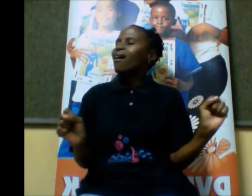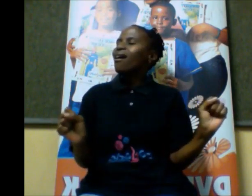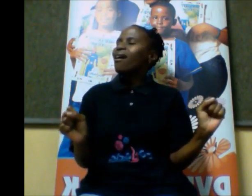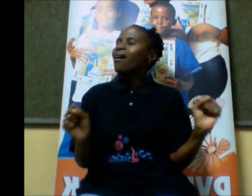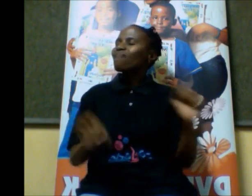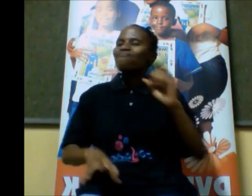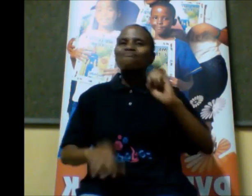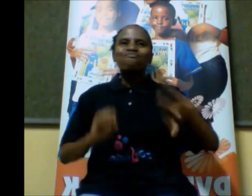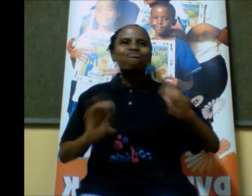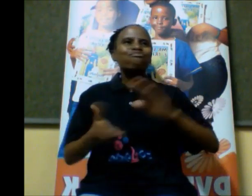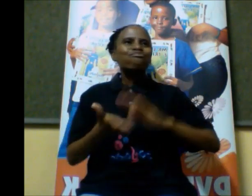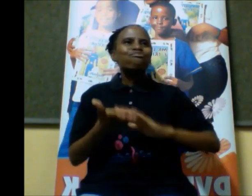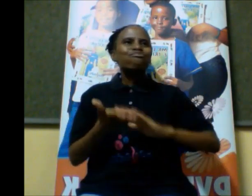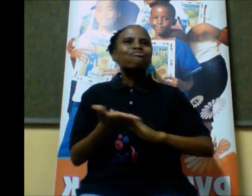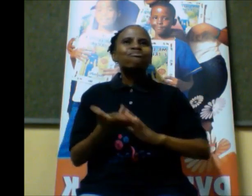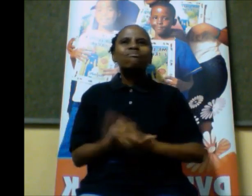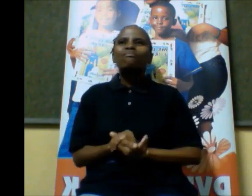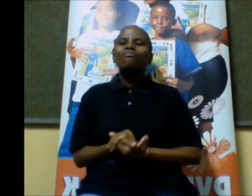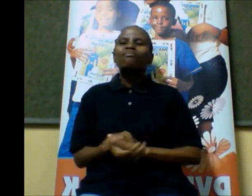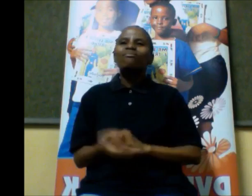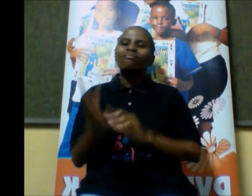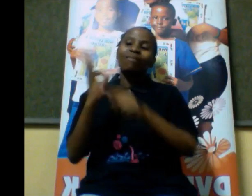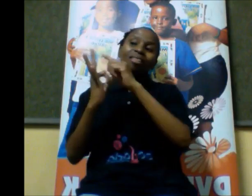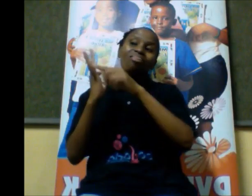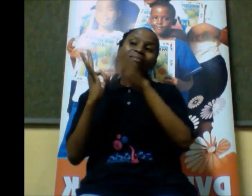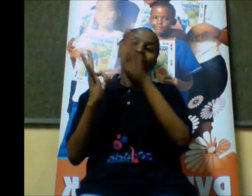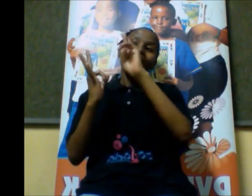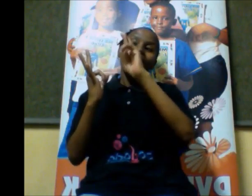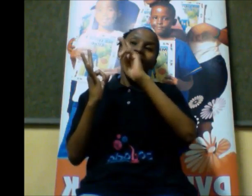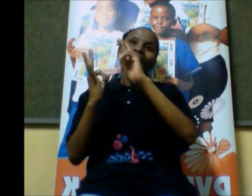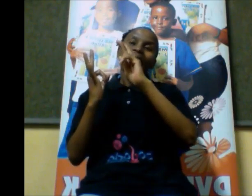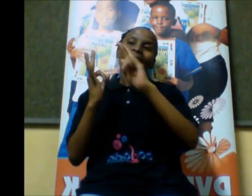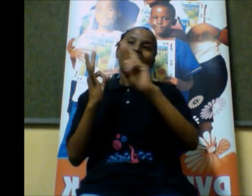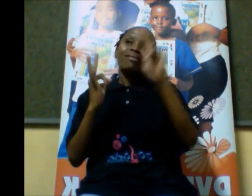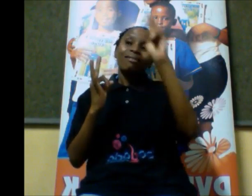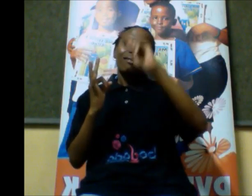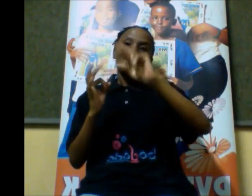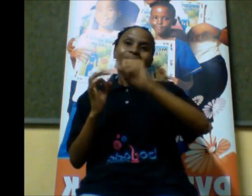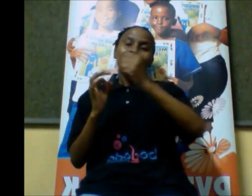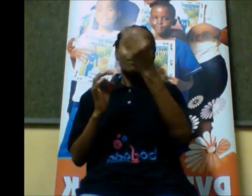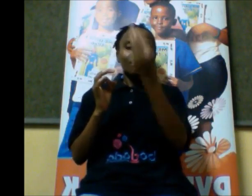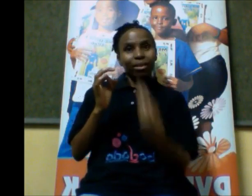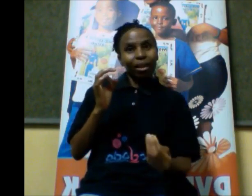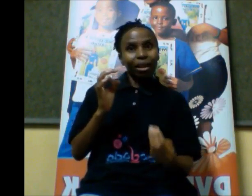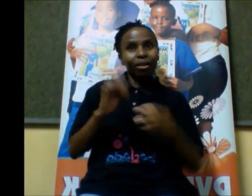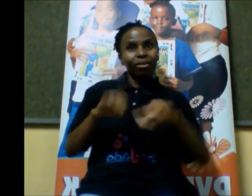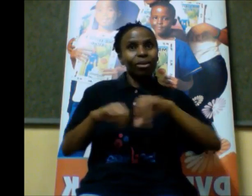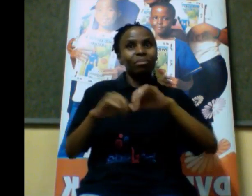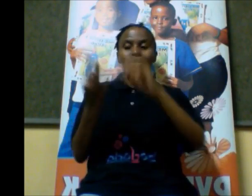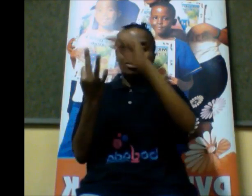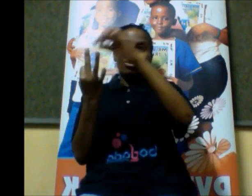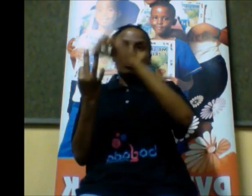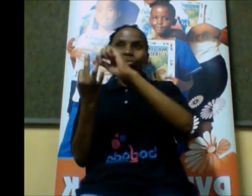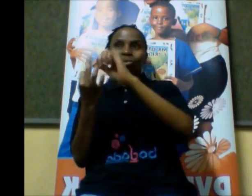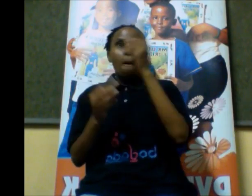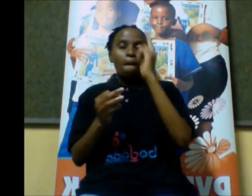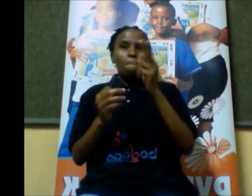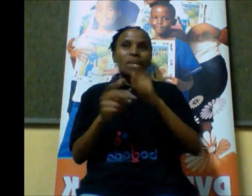reduce, reuse and recycle, whenever you